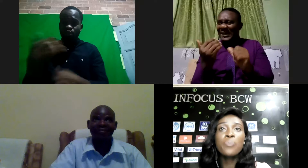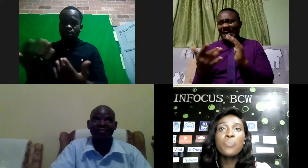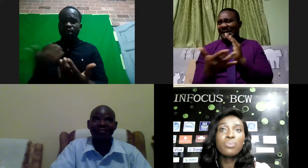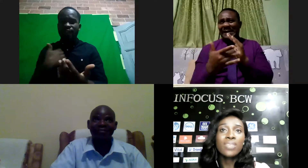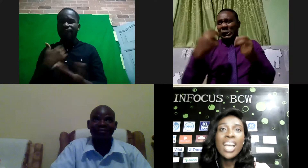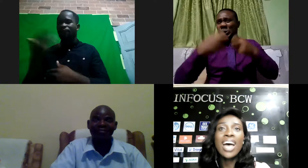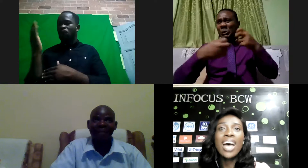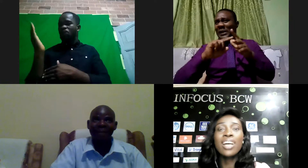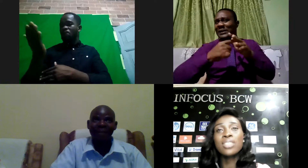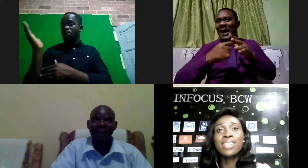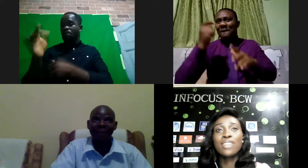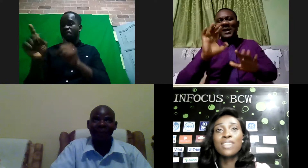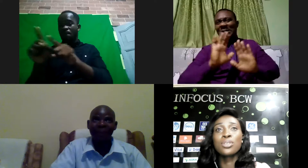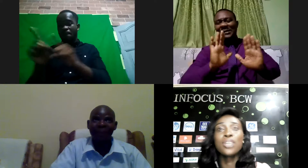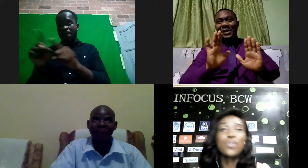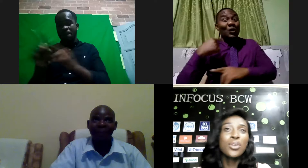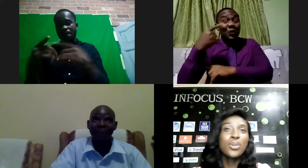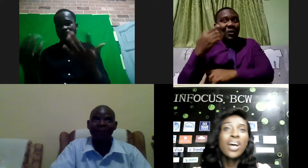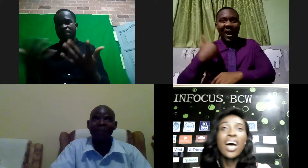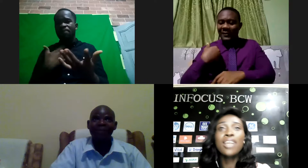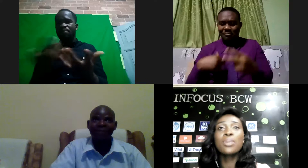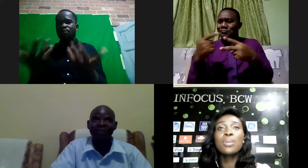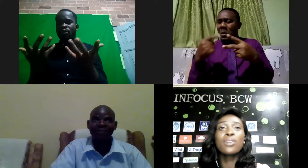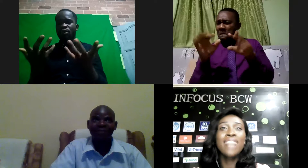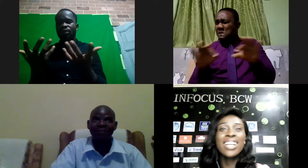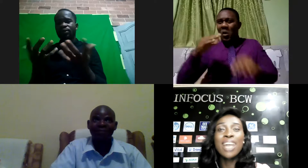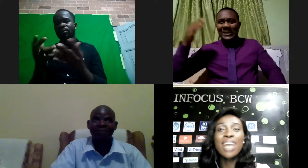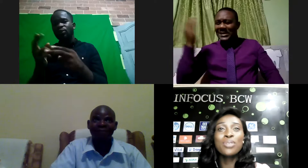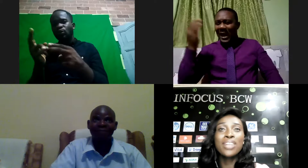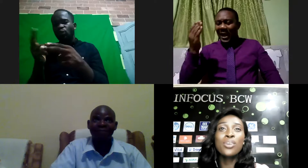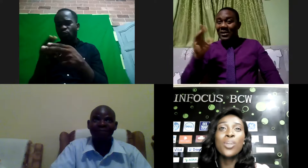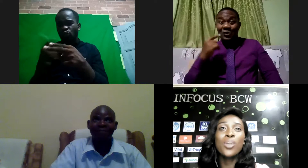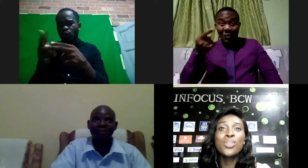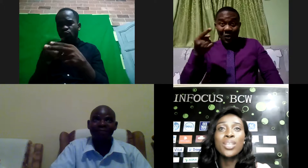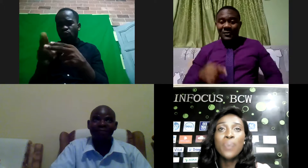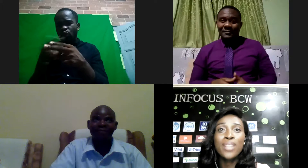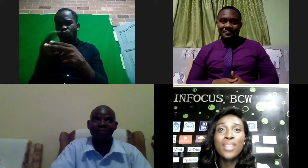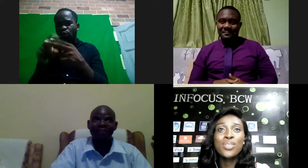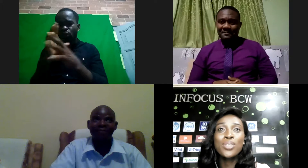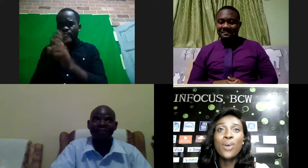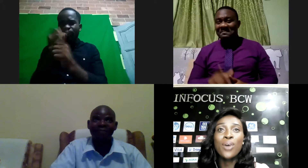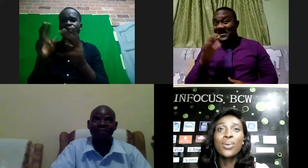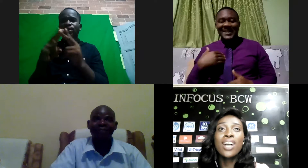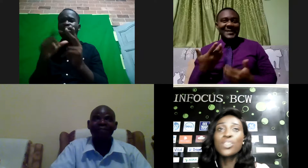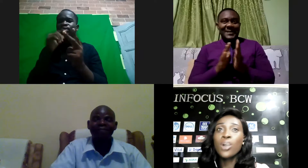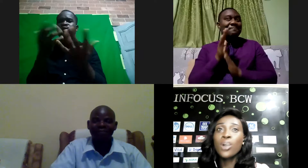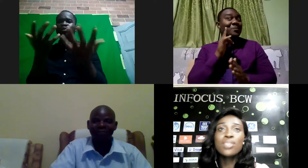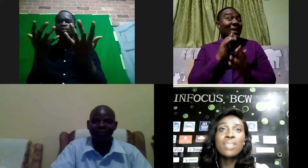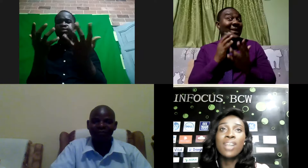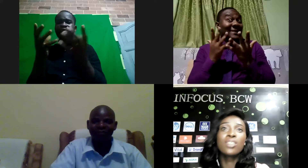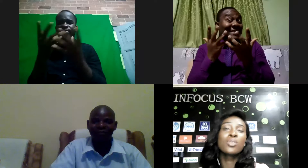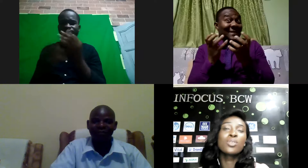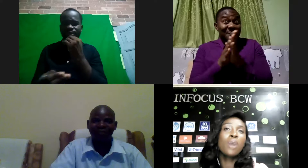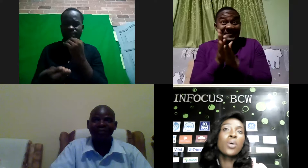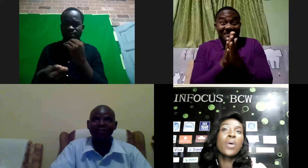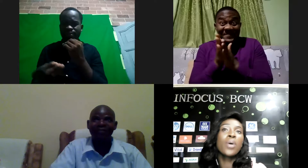also. And I'll just like to give you a little bit of their names so that you know what to expect tomorrow. Don't miss